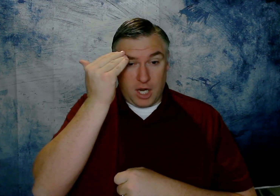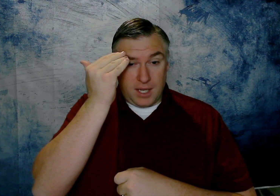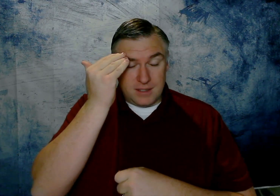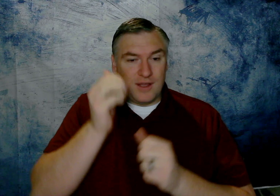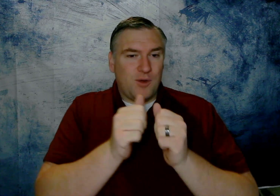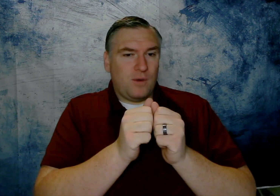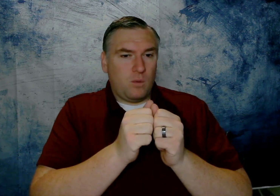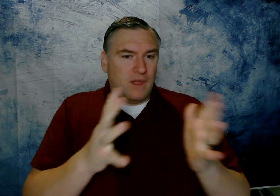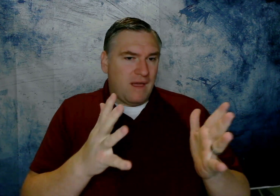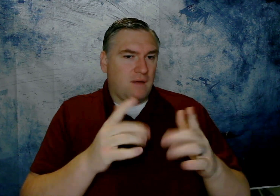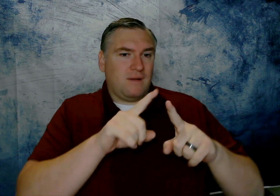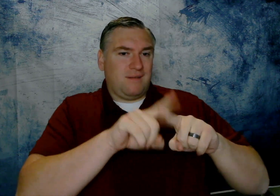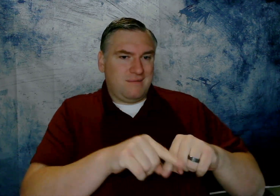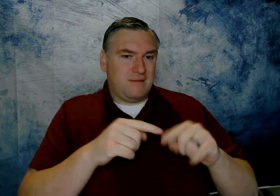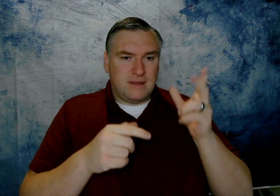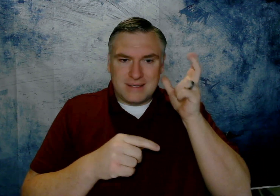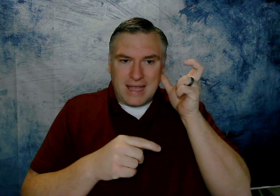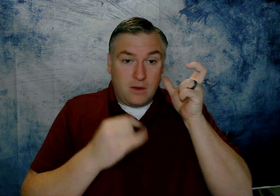themselves to be able to use phonetic awareness,